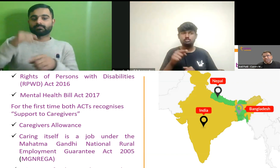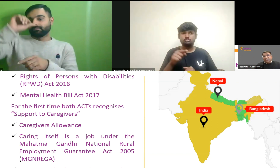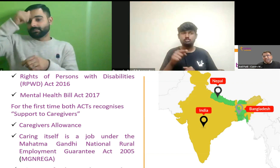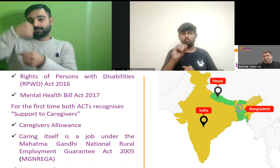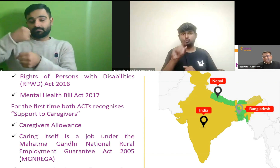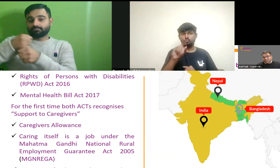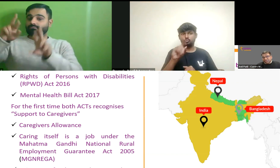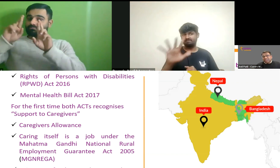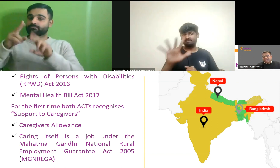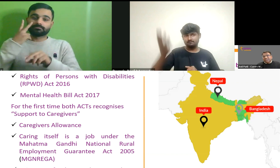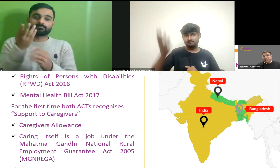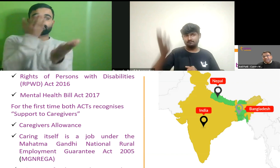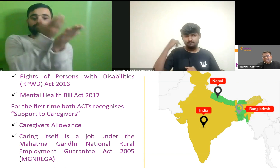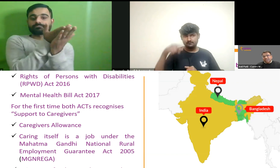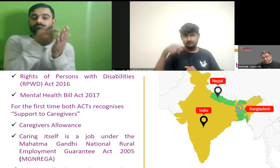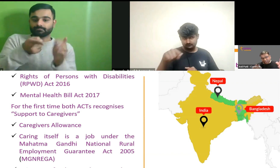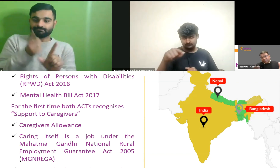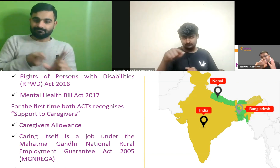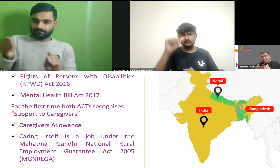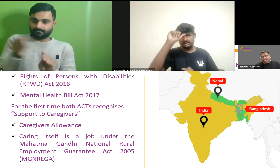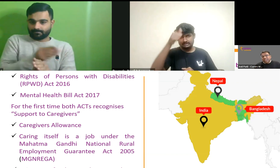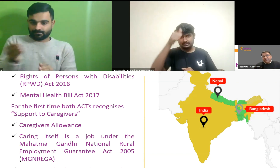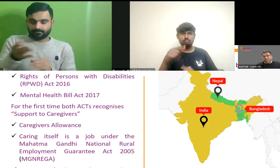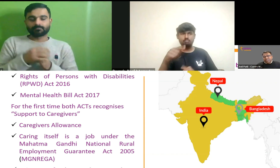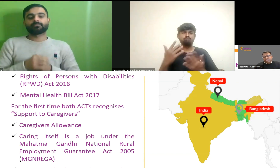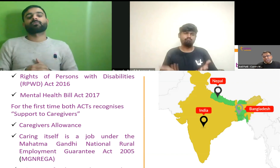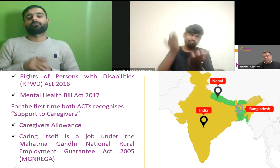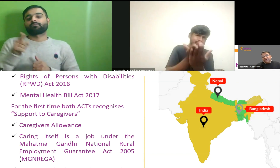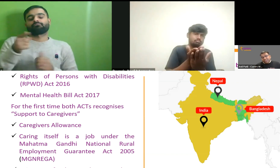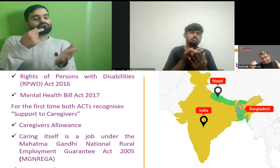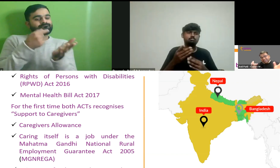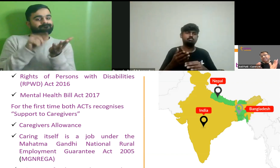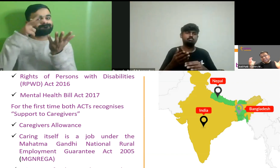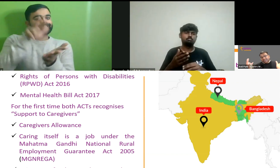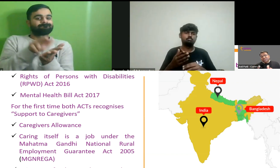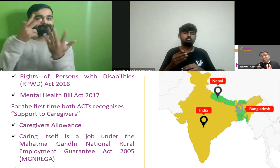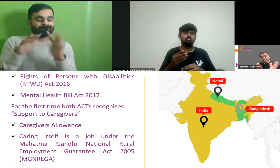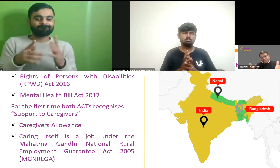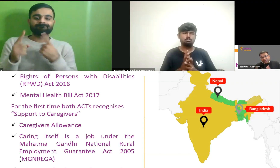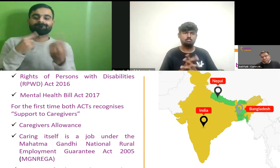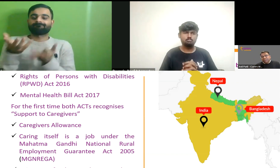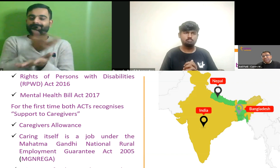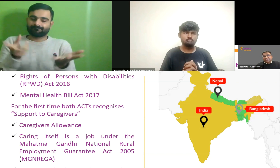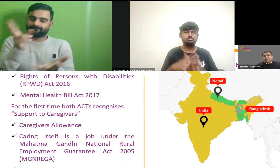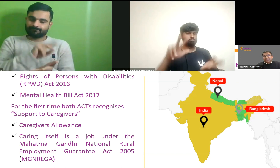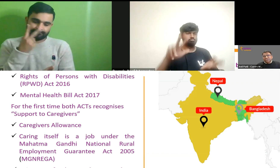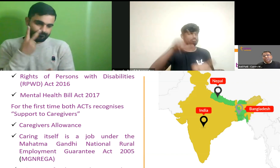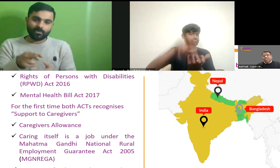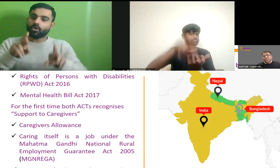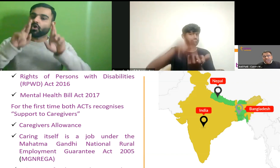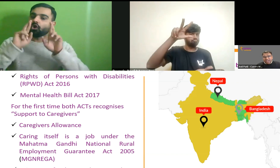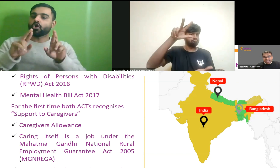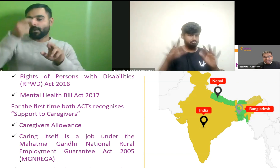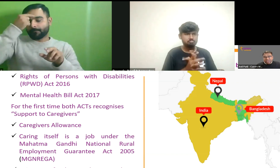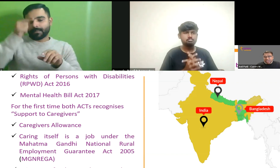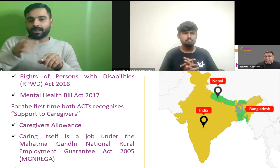hope that during this year, they will be able to discuss and review and hopefully issue